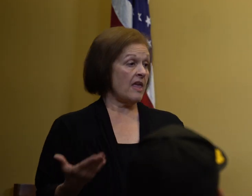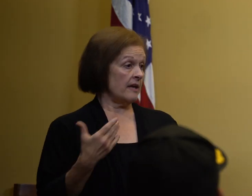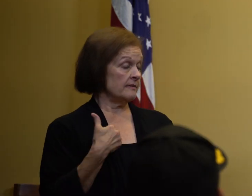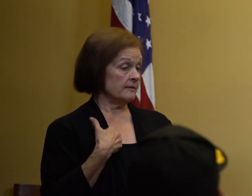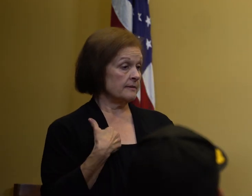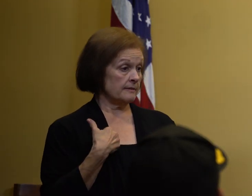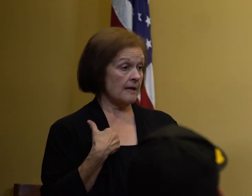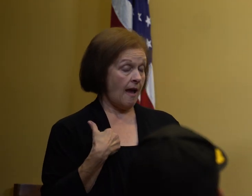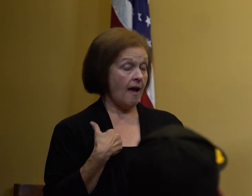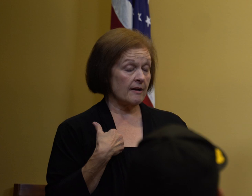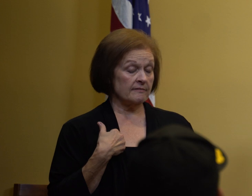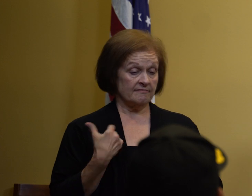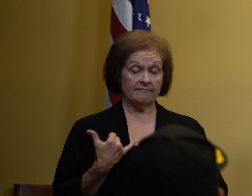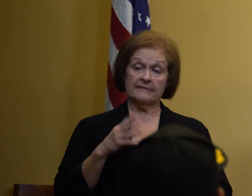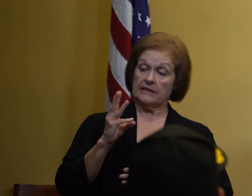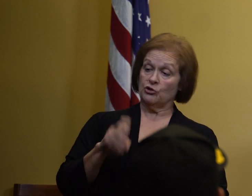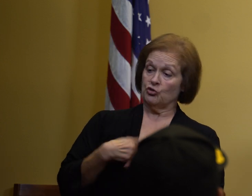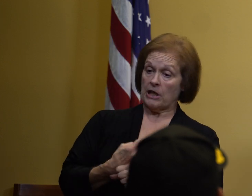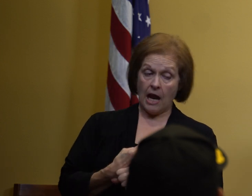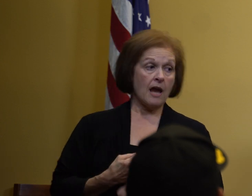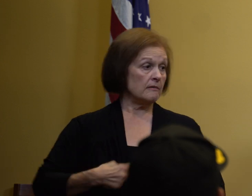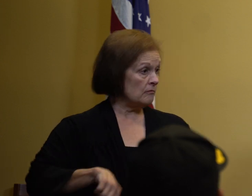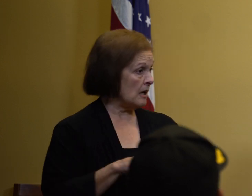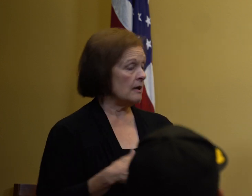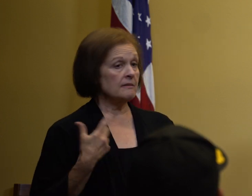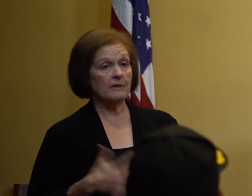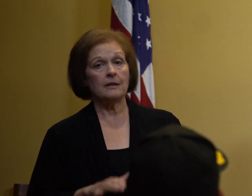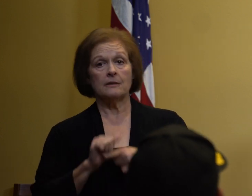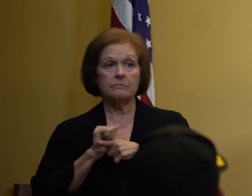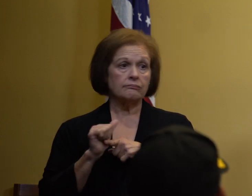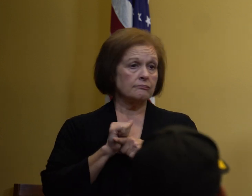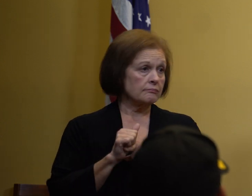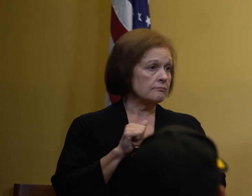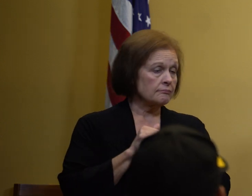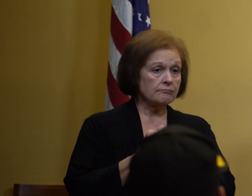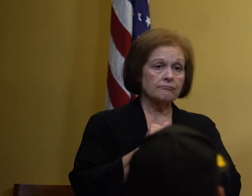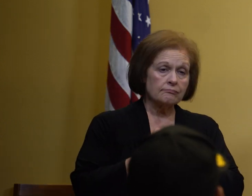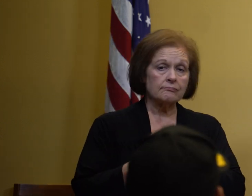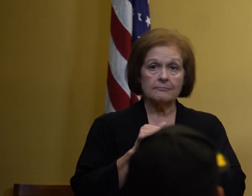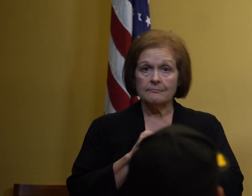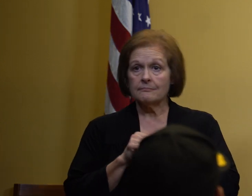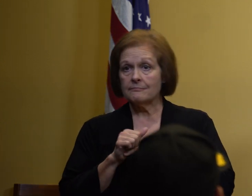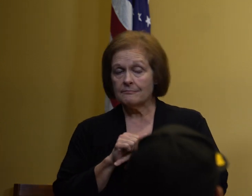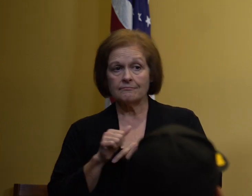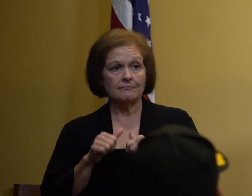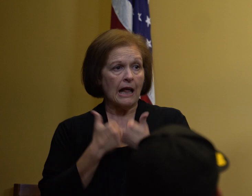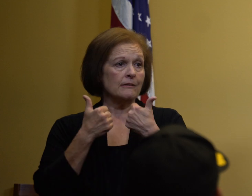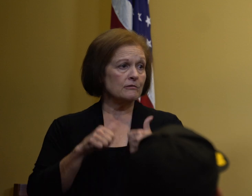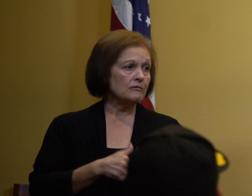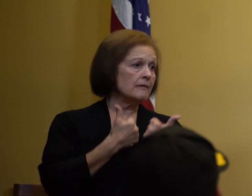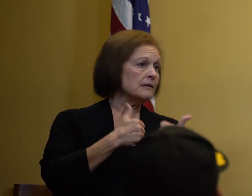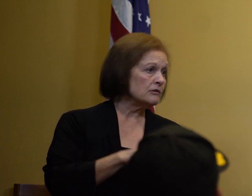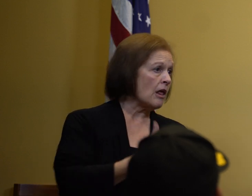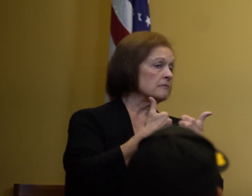6 years plus, this team is battle tested in every way, more so than any other administration in the